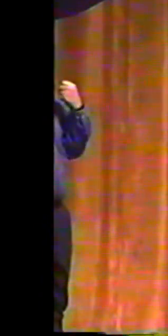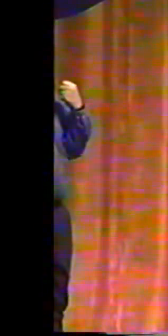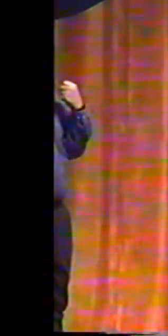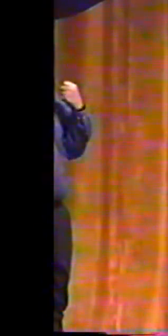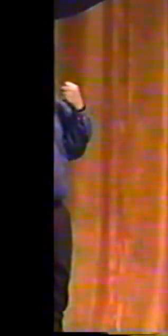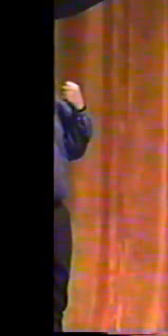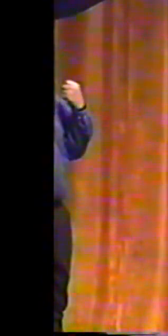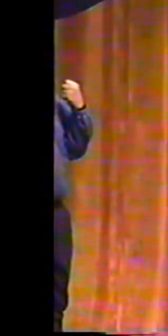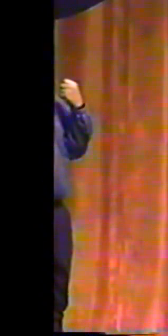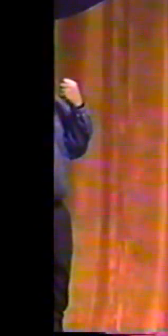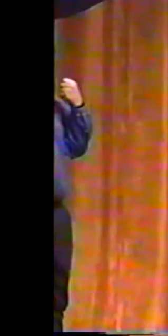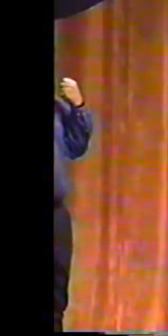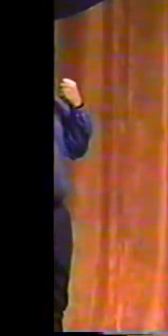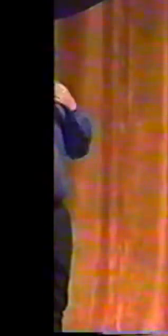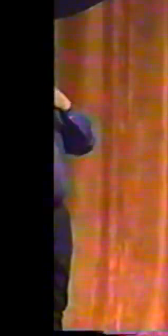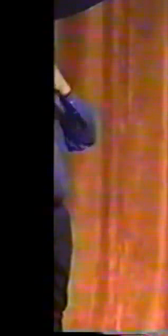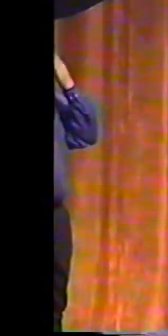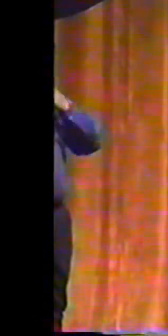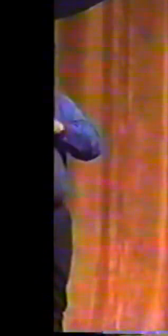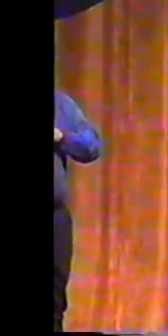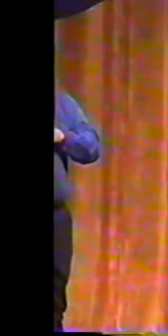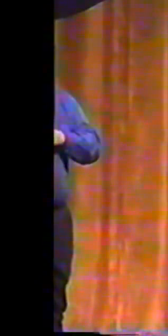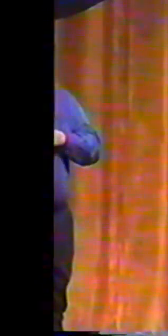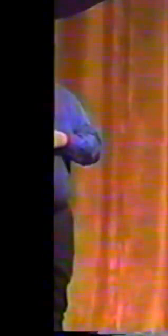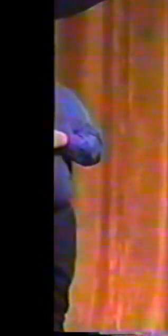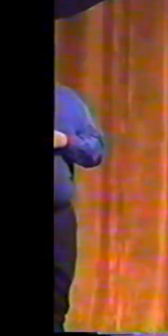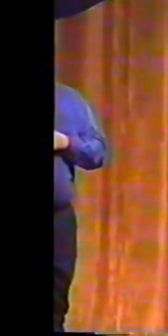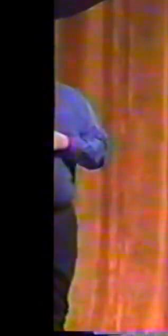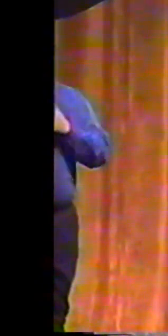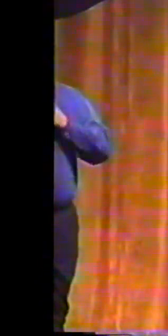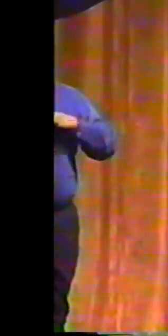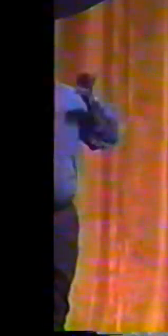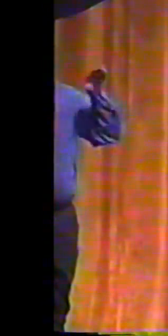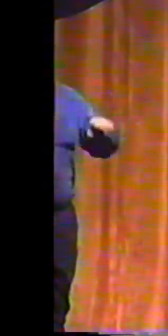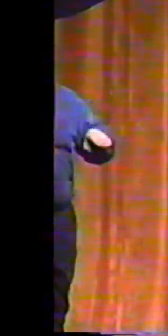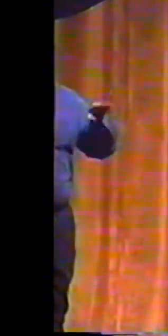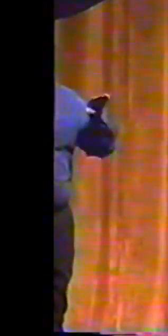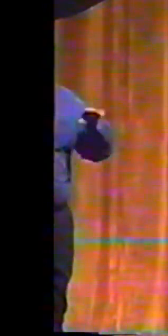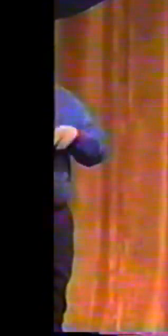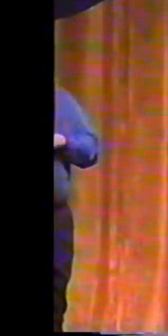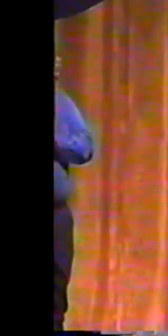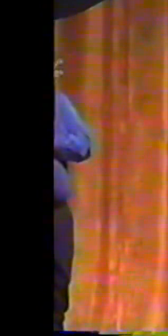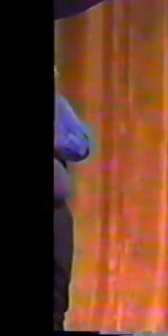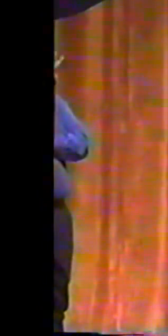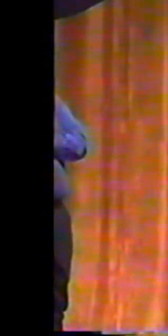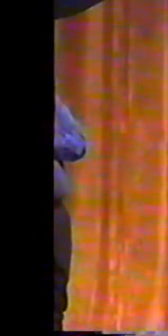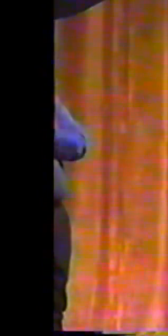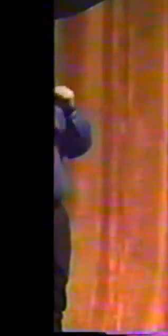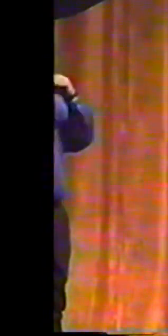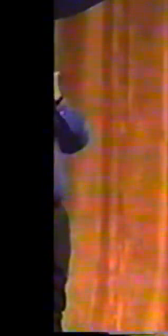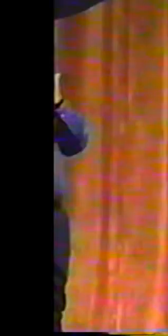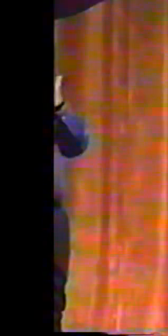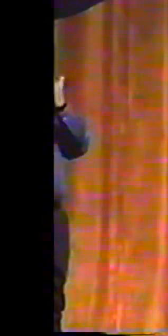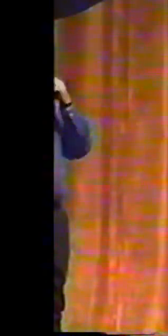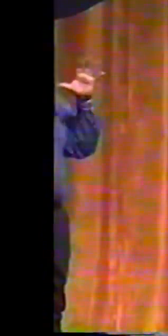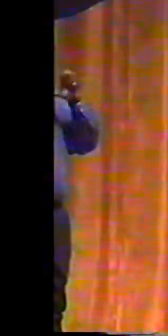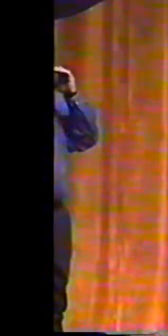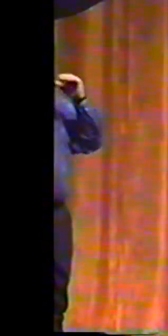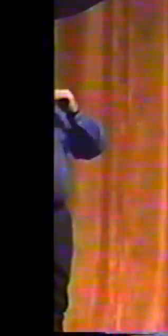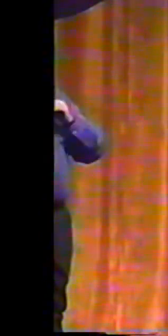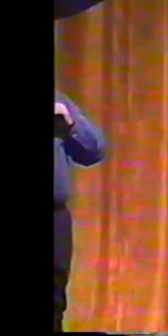future. That's not balance. If a news agency goes over the line, the public